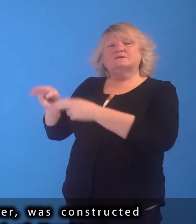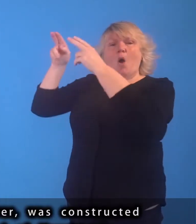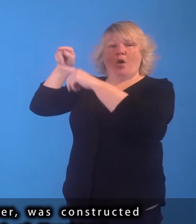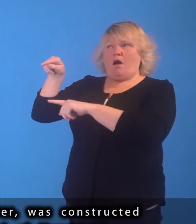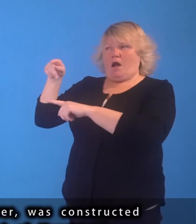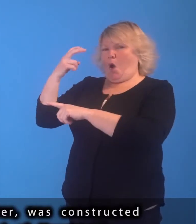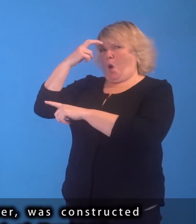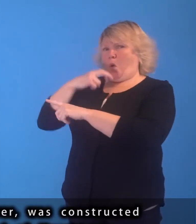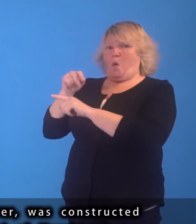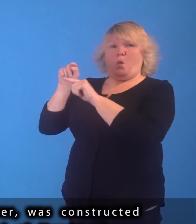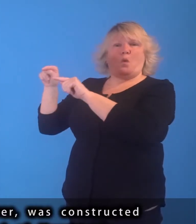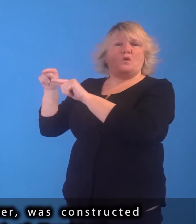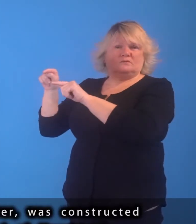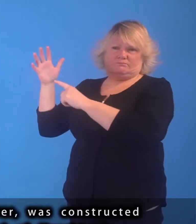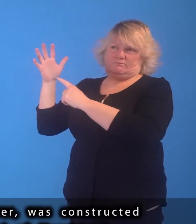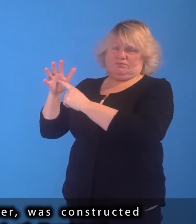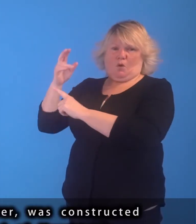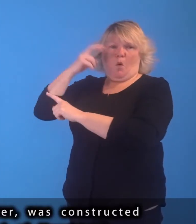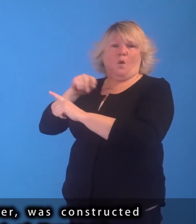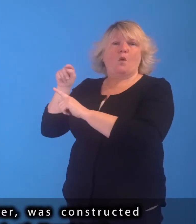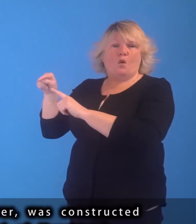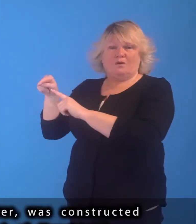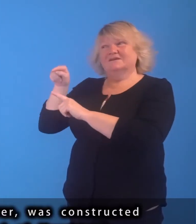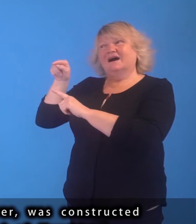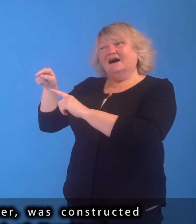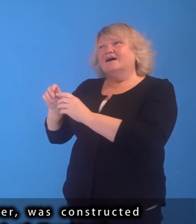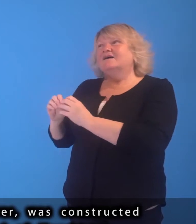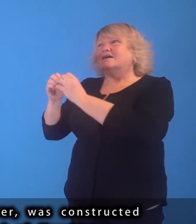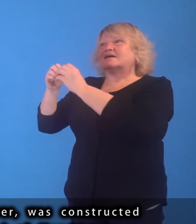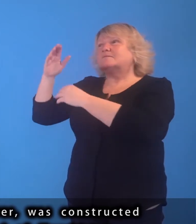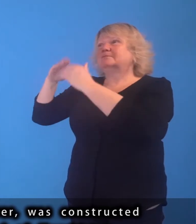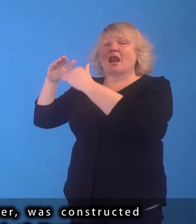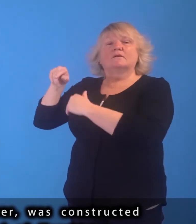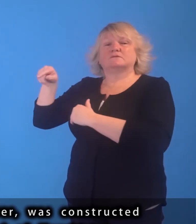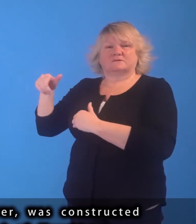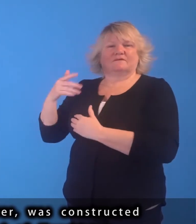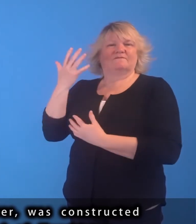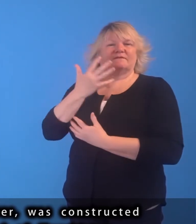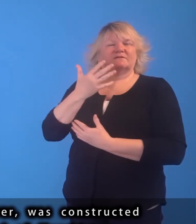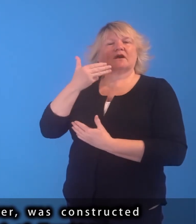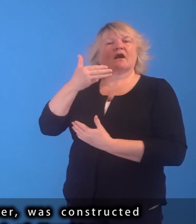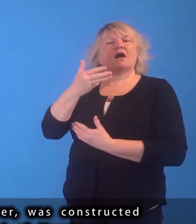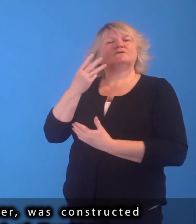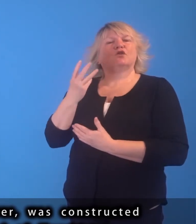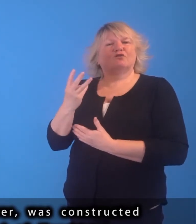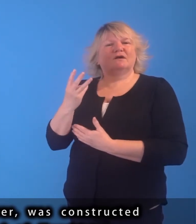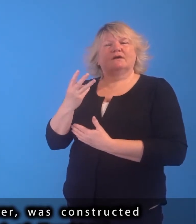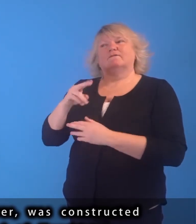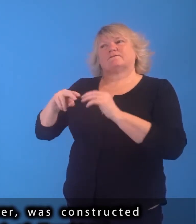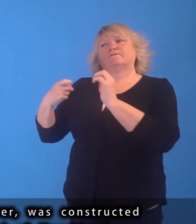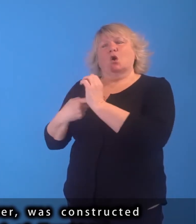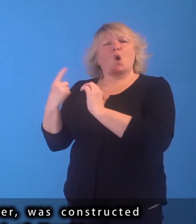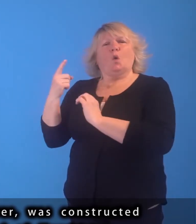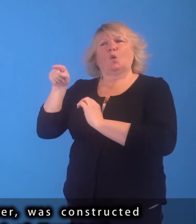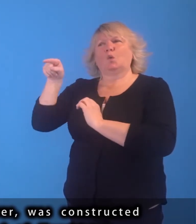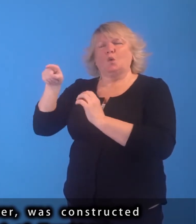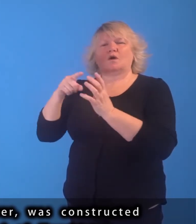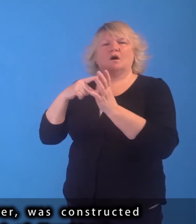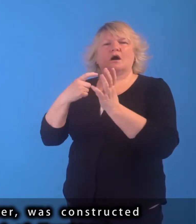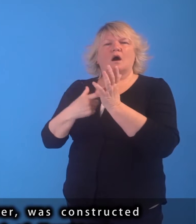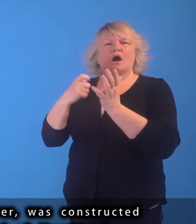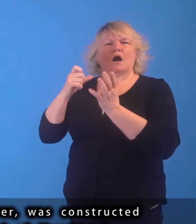The oldest part of the house, the tower, was constructed in 1593 for